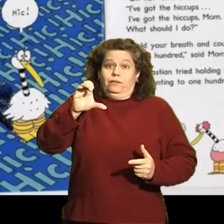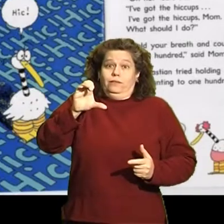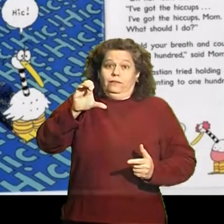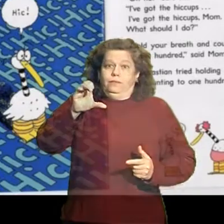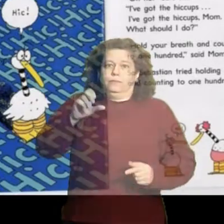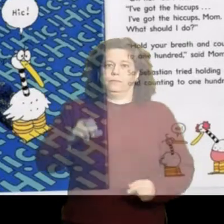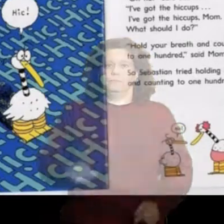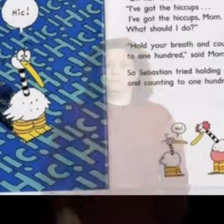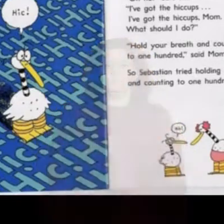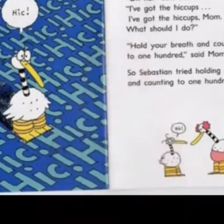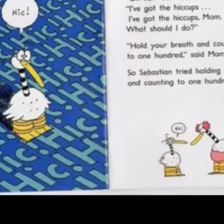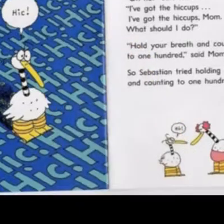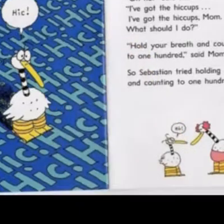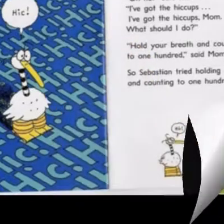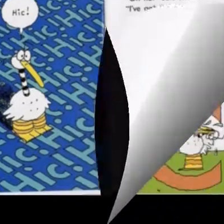100.